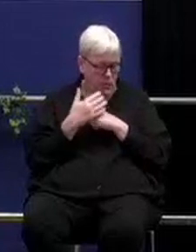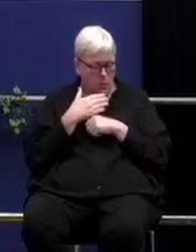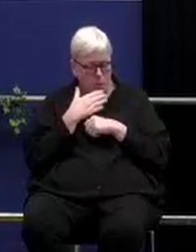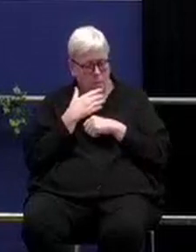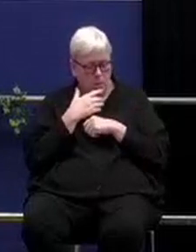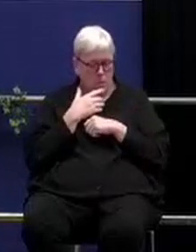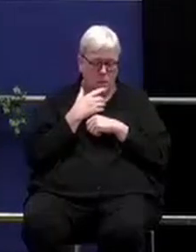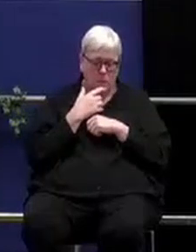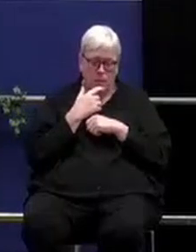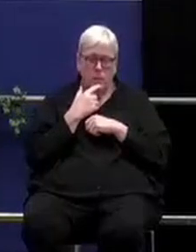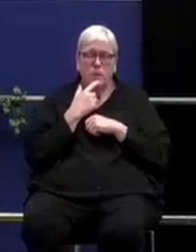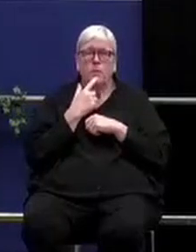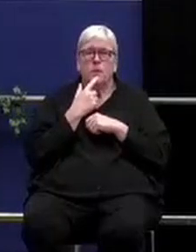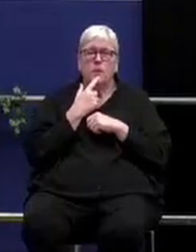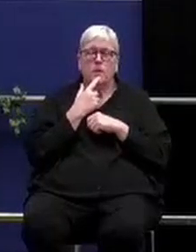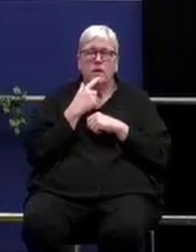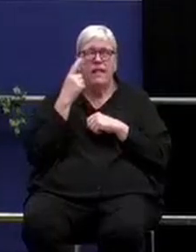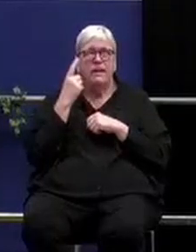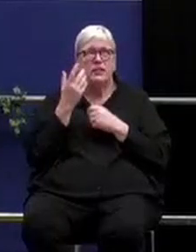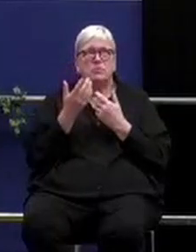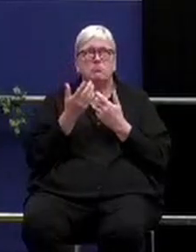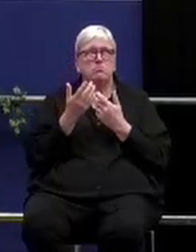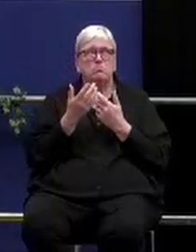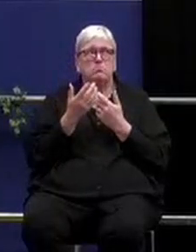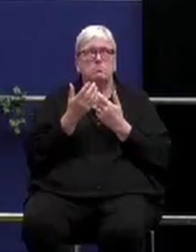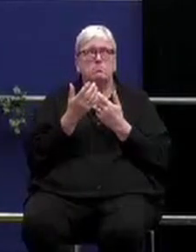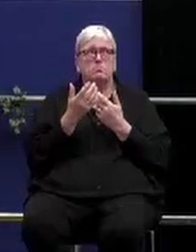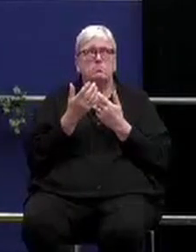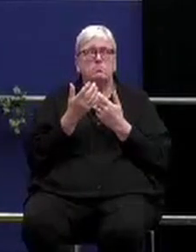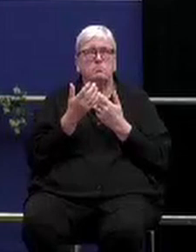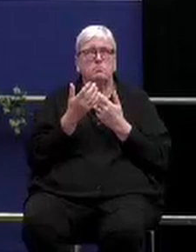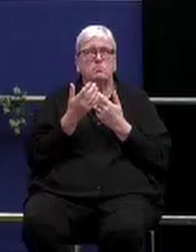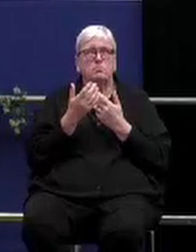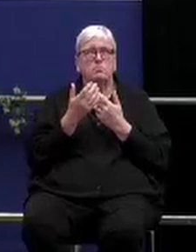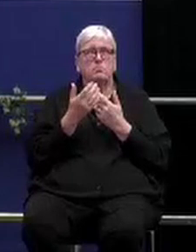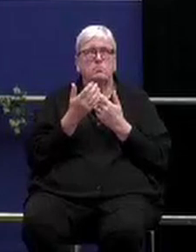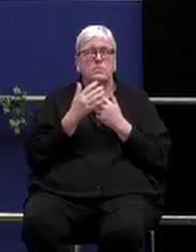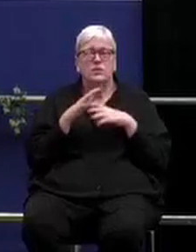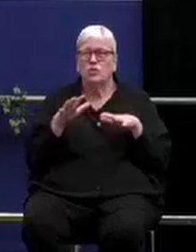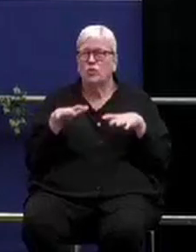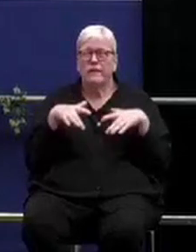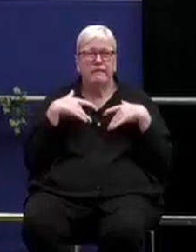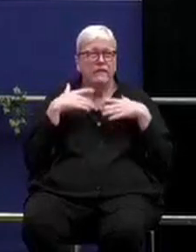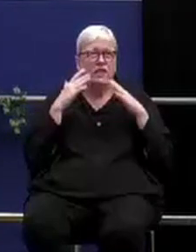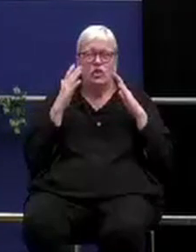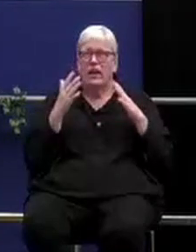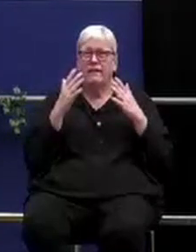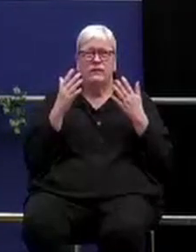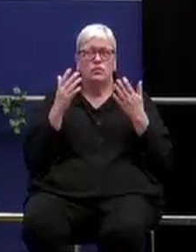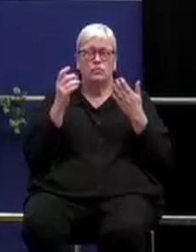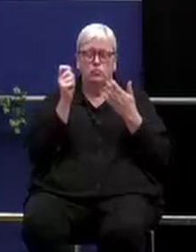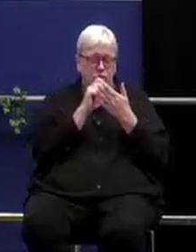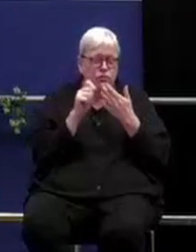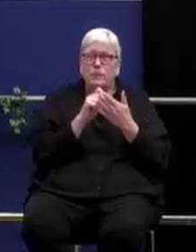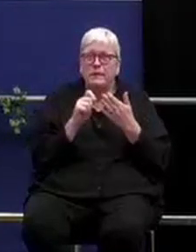What is the best piece of? I think just to don't feel like you have to be prescriptive with your writing. Just write what you want to